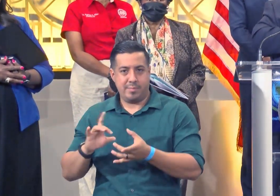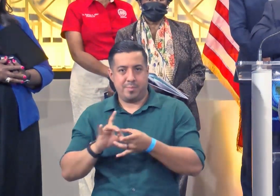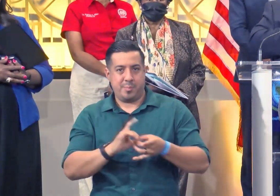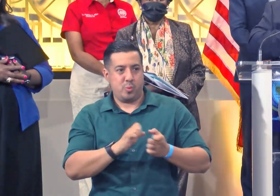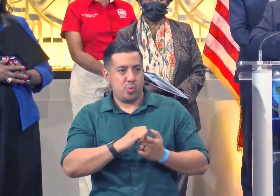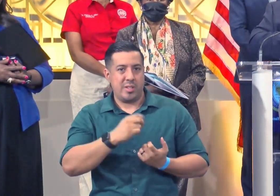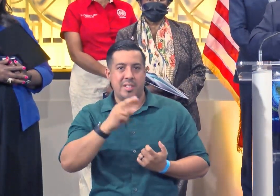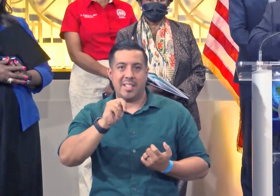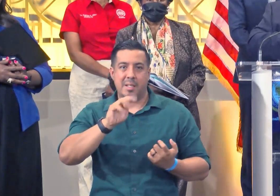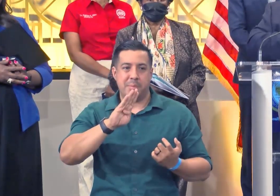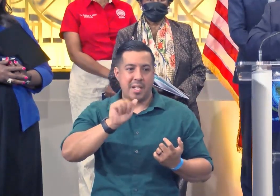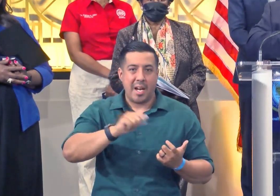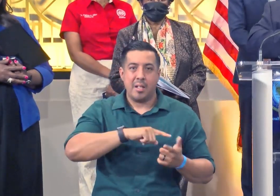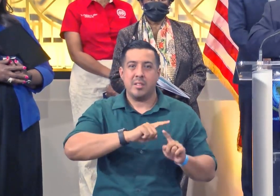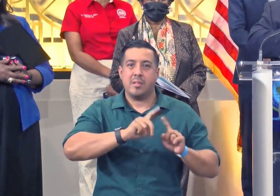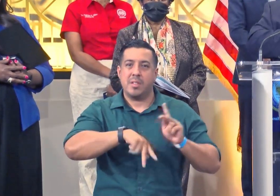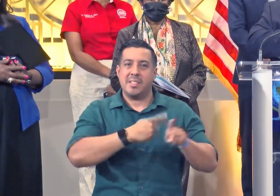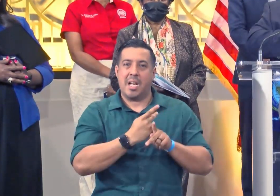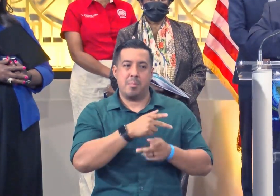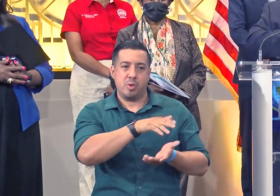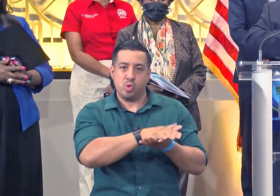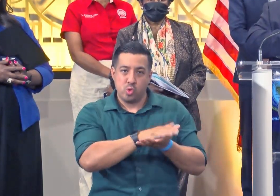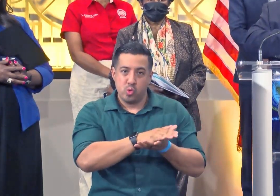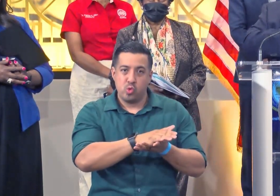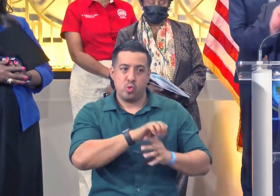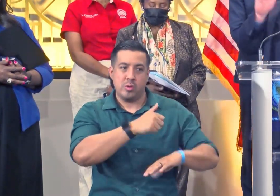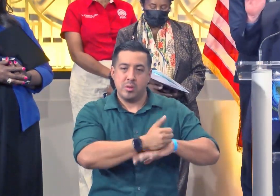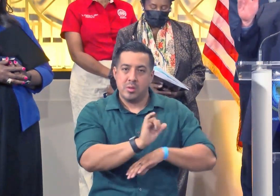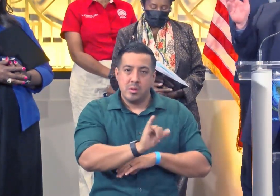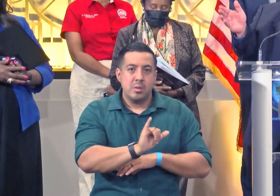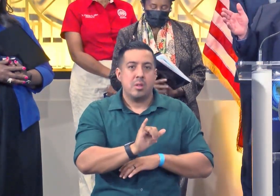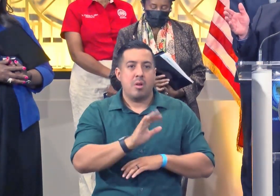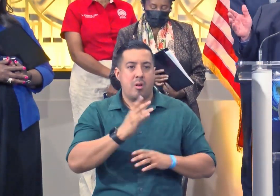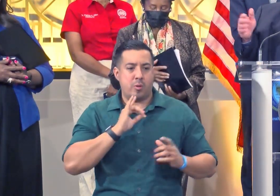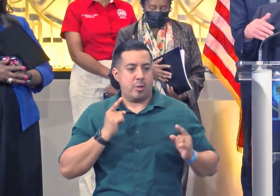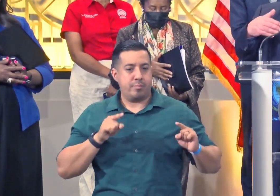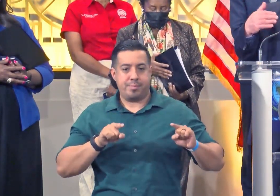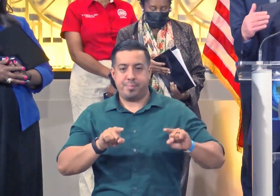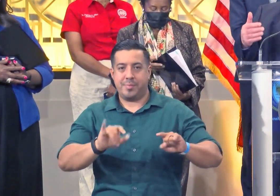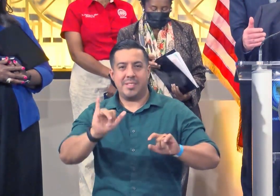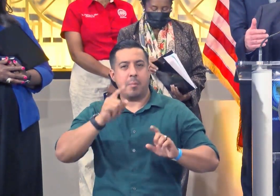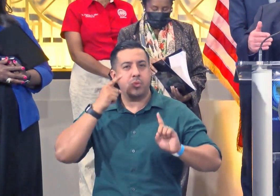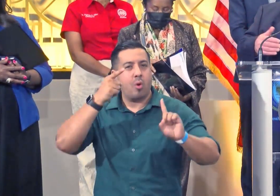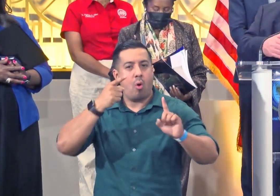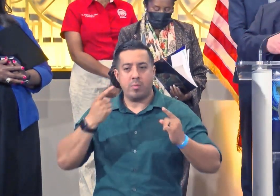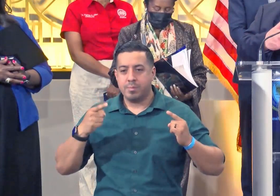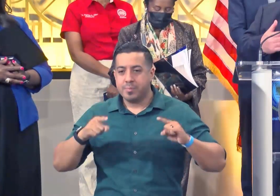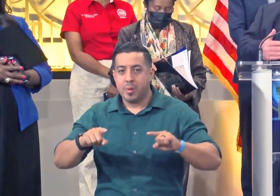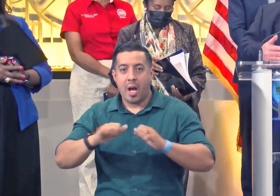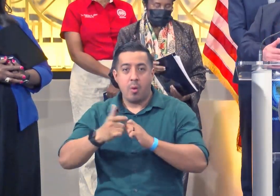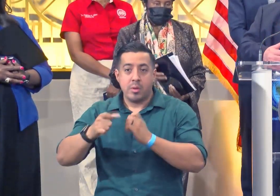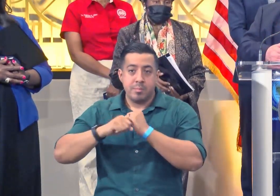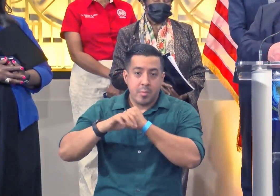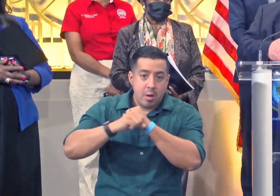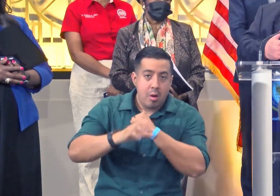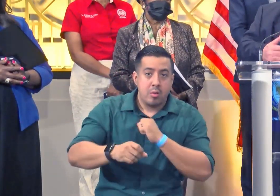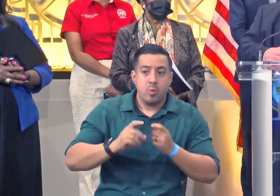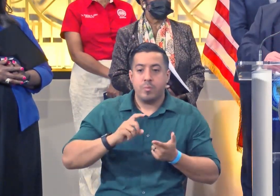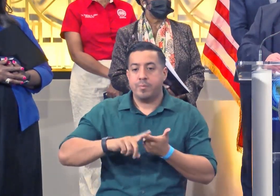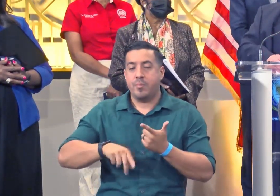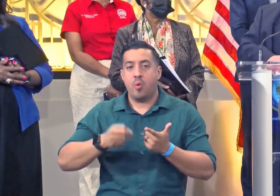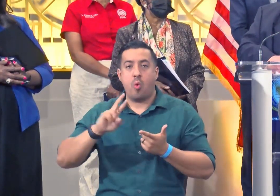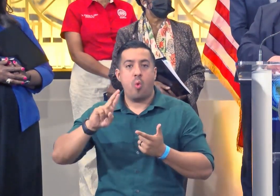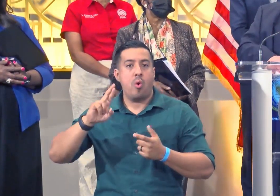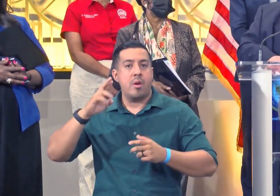U of H or major schools. The lesson plans are aligned with each other, whether it's marketing, whether it's innovation, there's